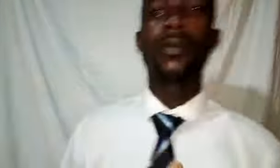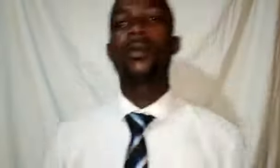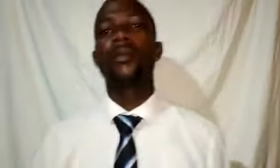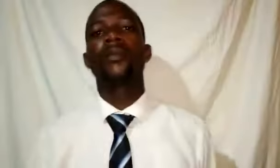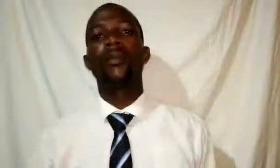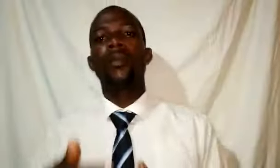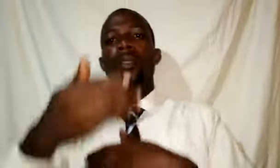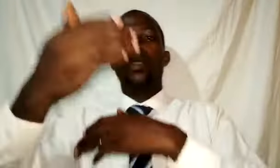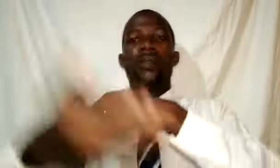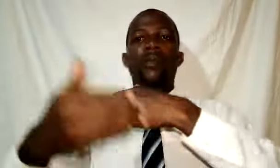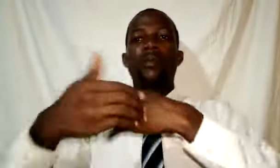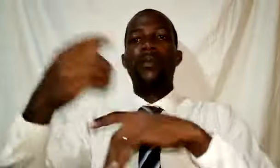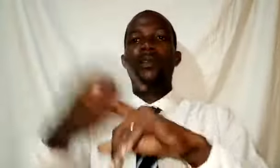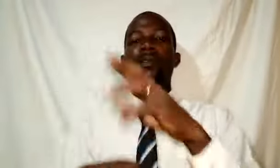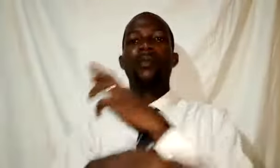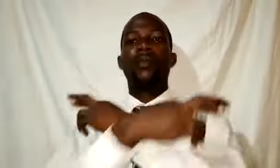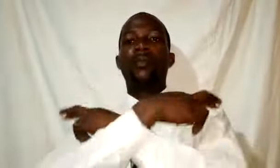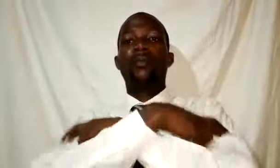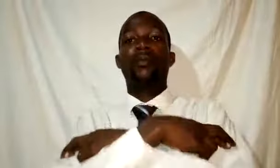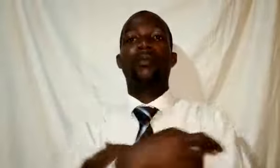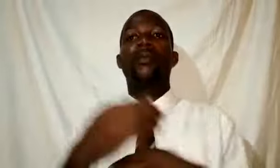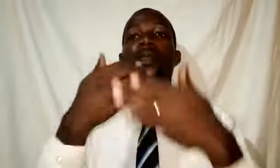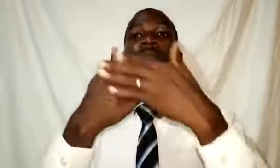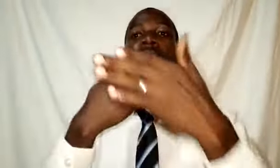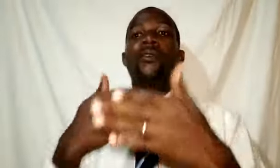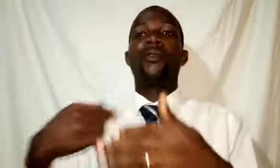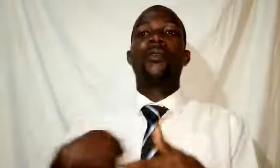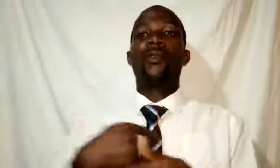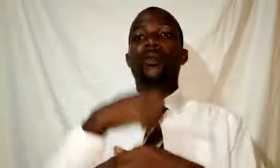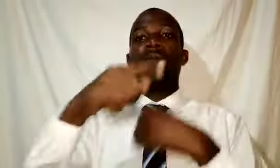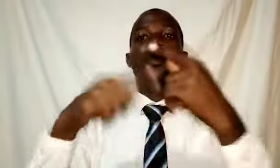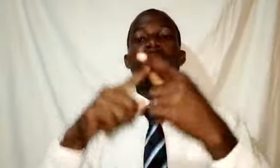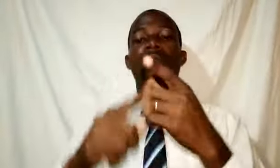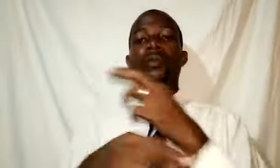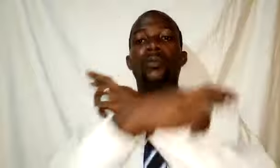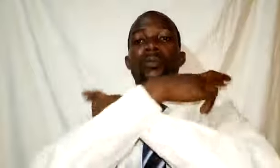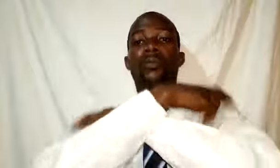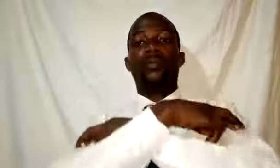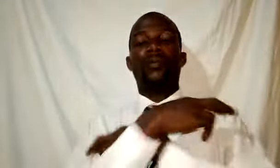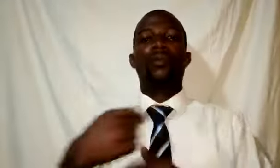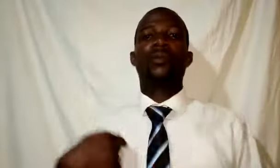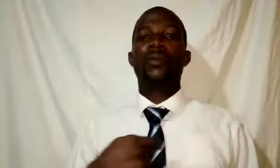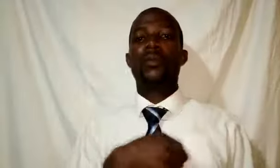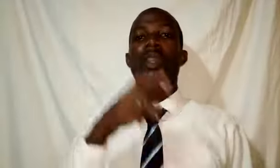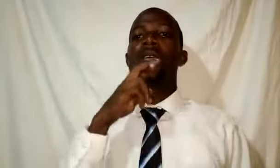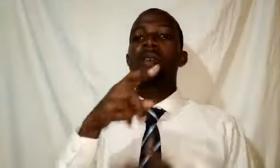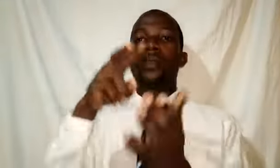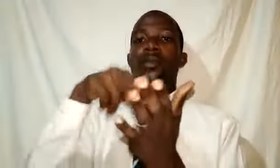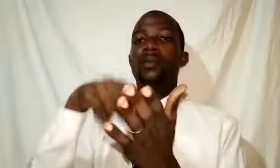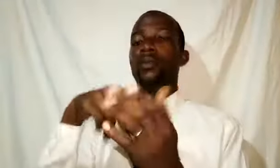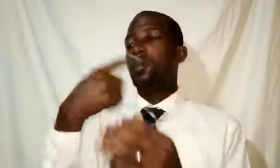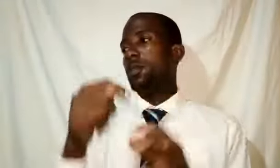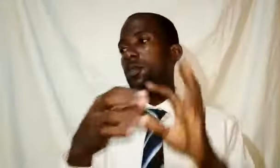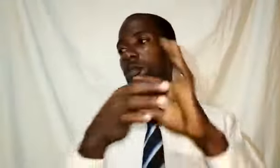from the break. Before we went on our short break, we were reading the story